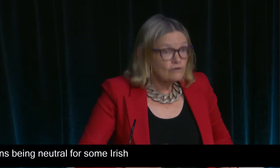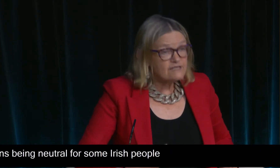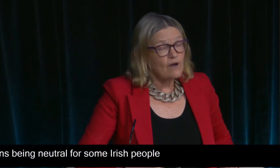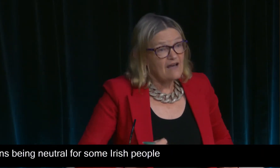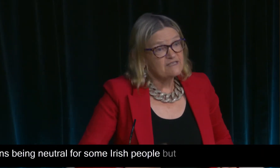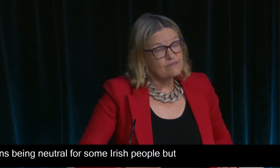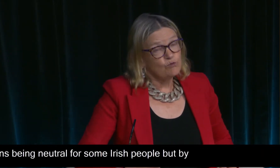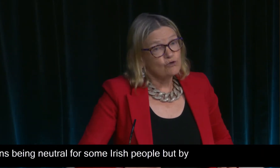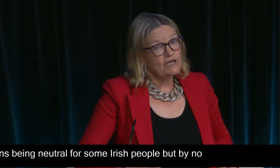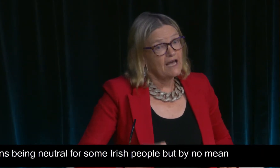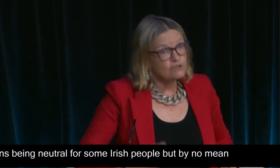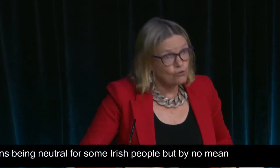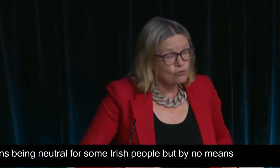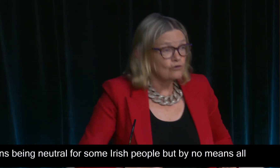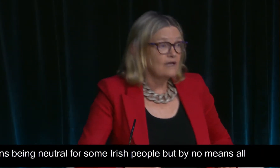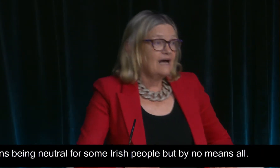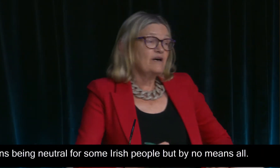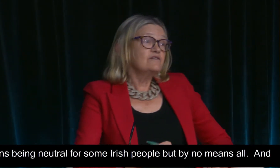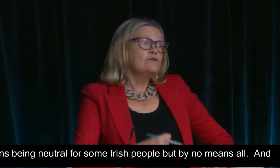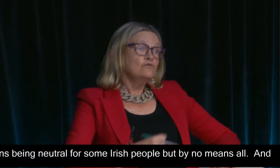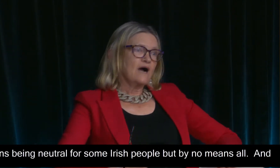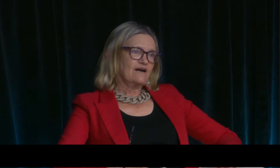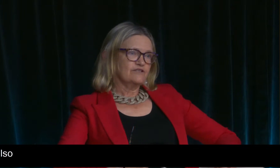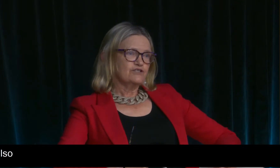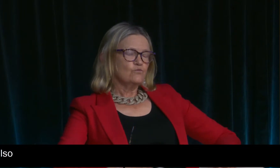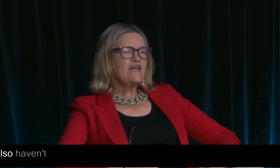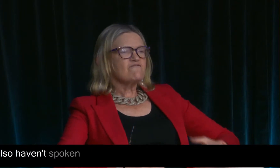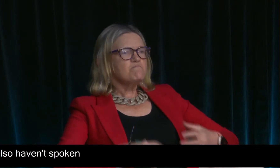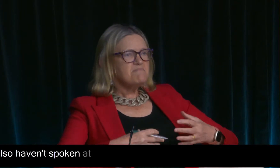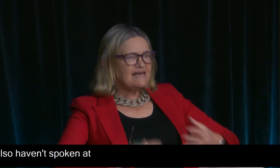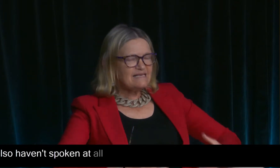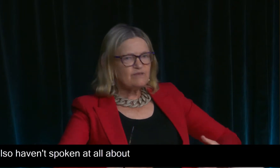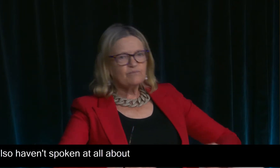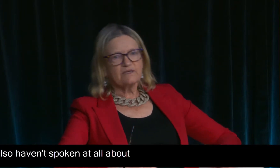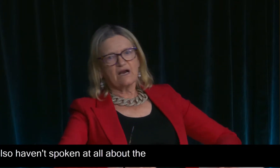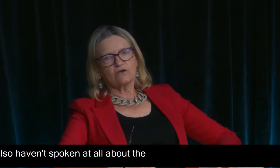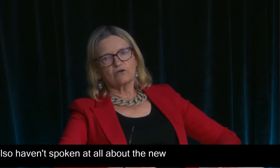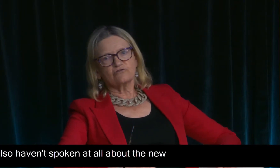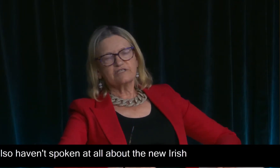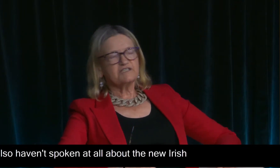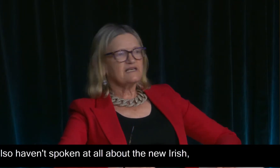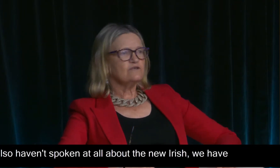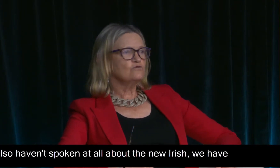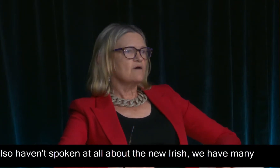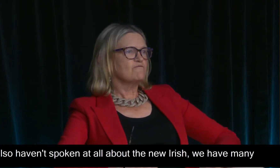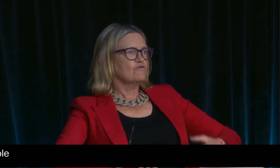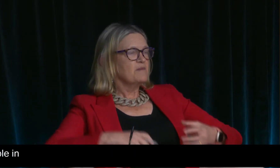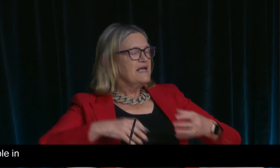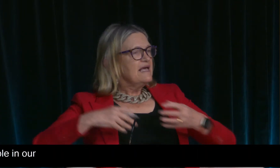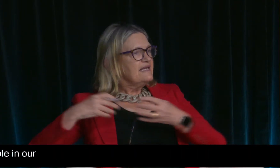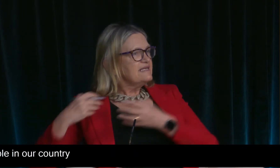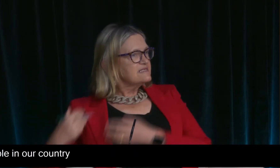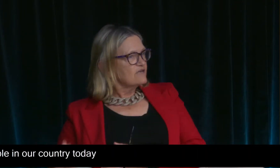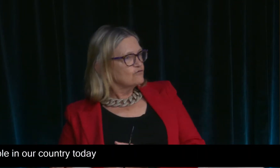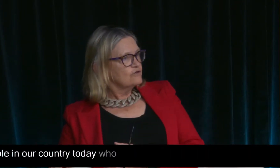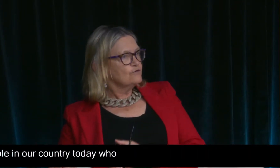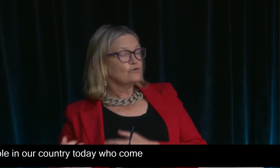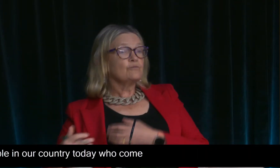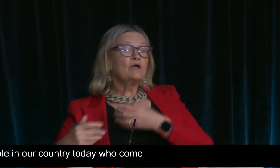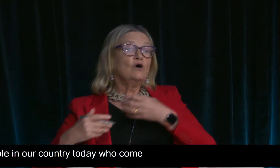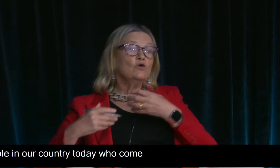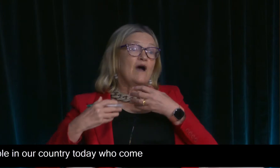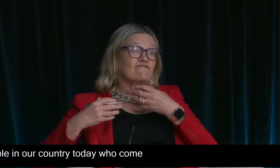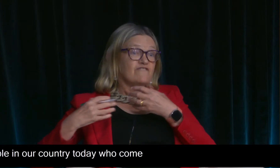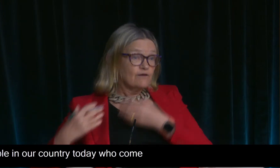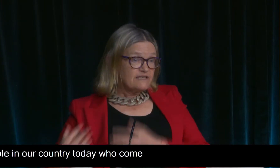we also haven't spoken at all about the new Irish. We have many people in our country today who come from East Central